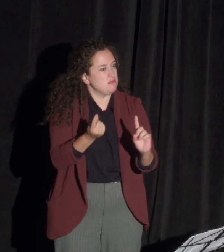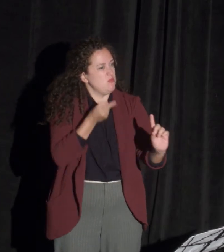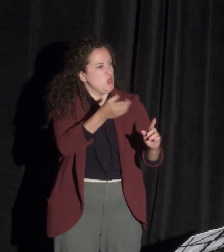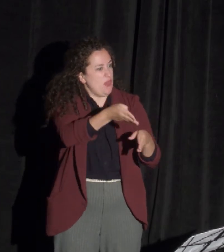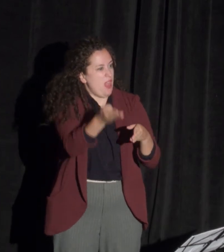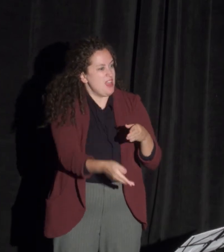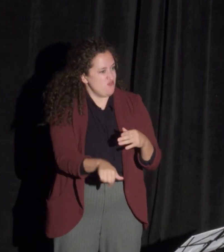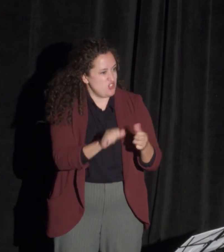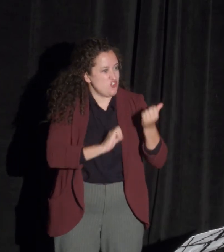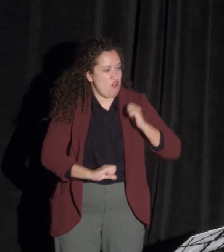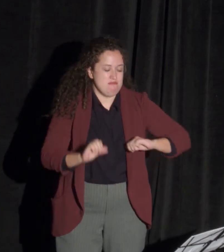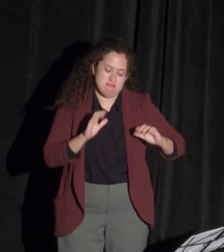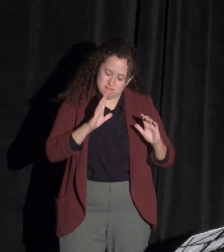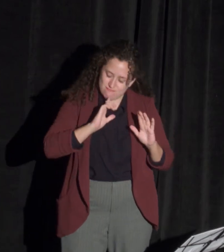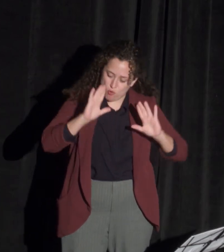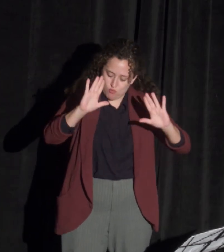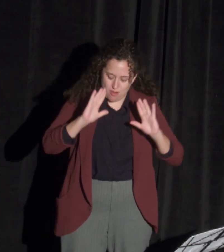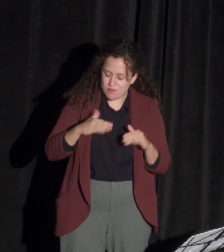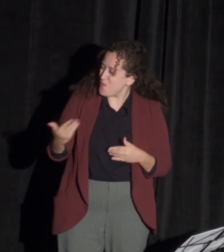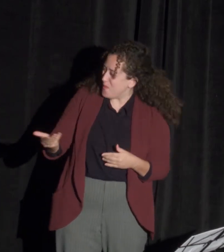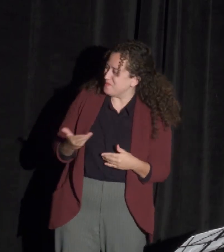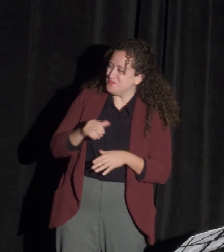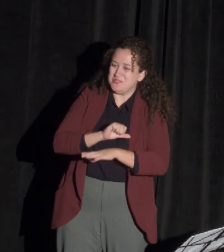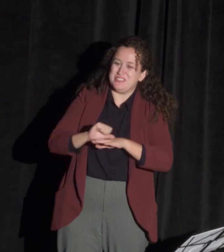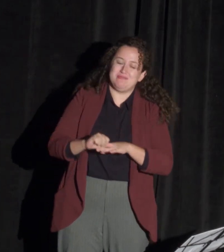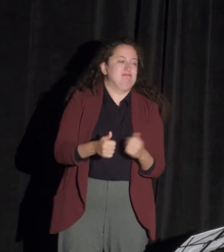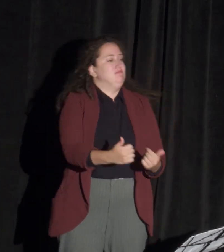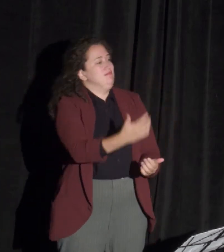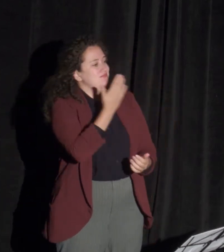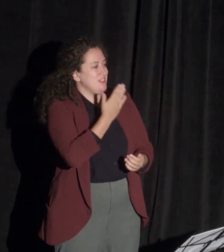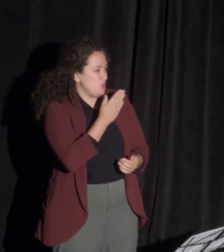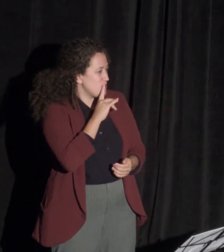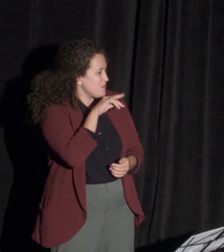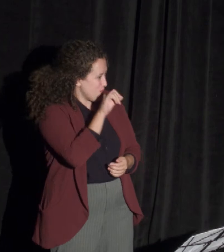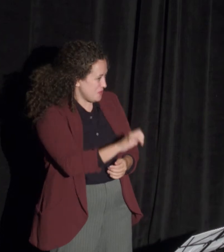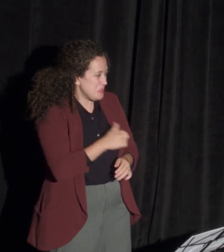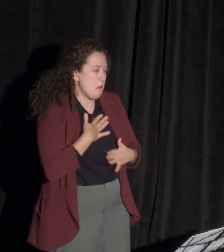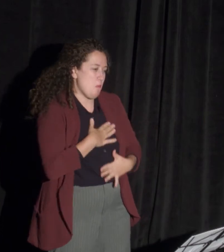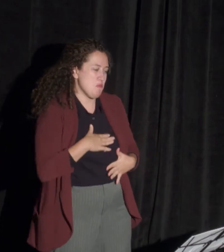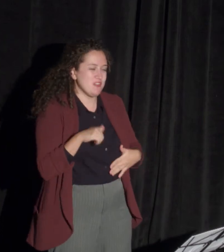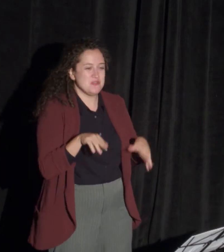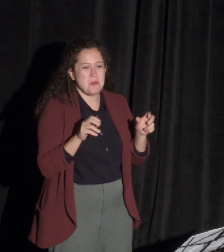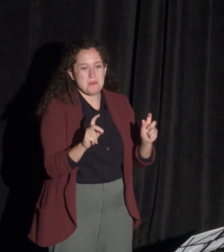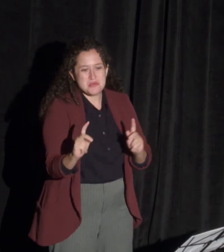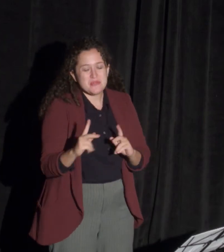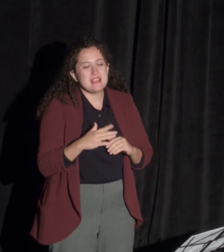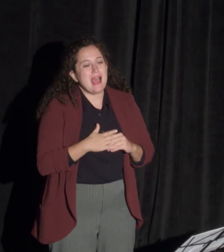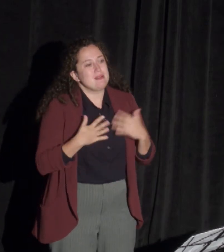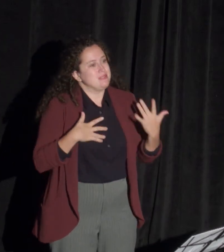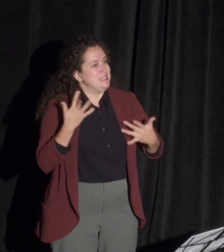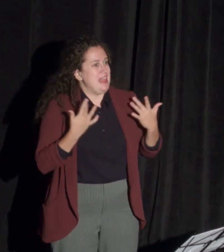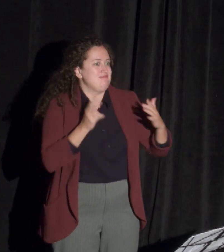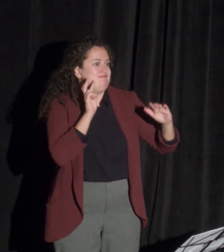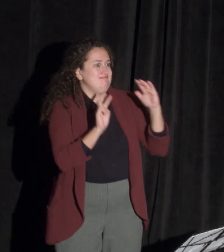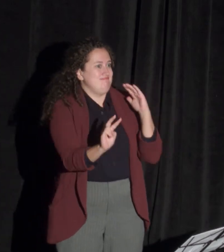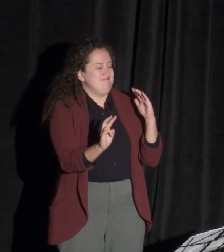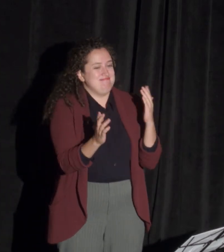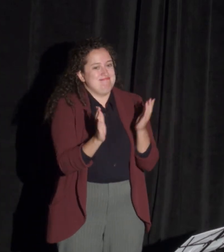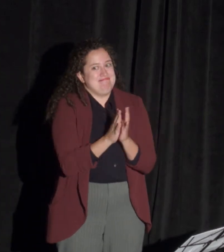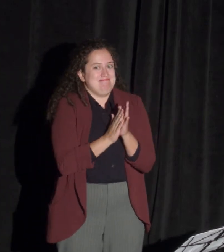Welcome to the stage. Thank you. Thank you for having me. I appreciate the opportunity, and I look forward to sharing with everyone what this